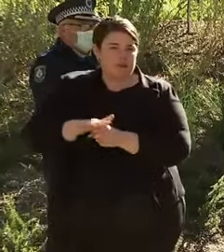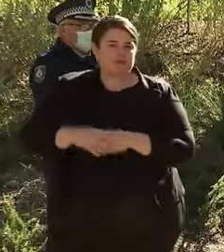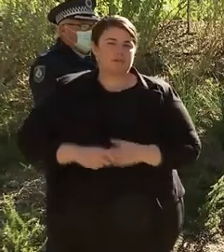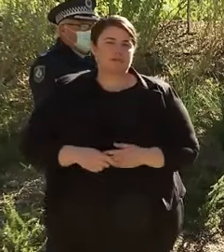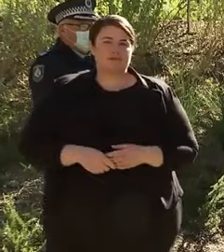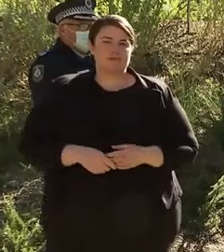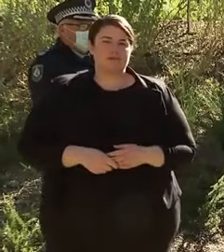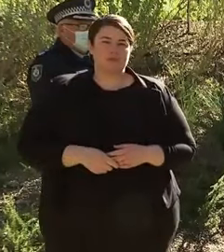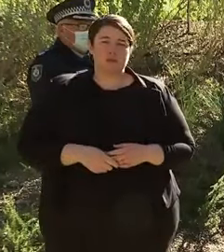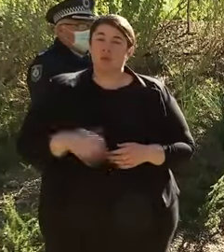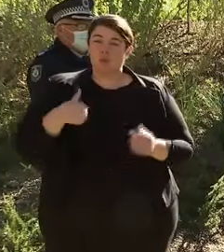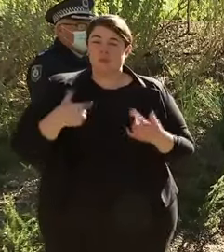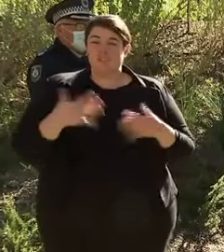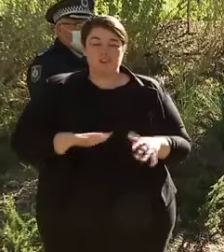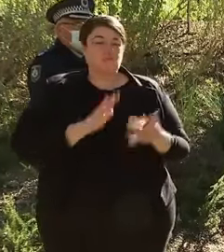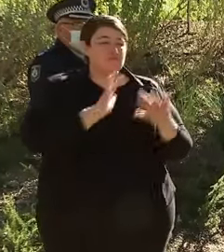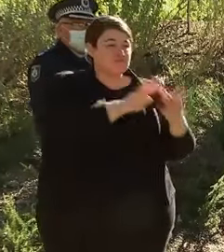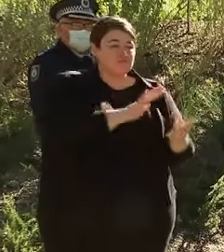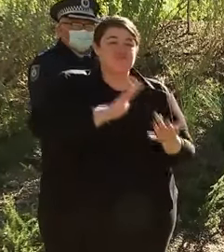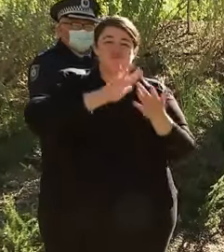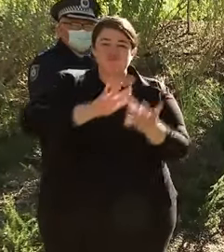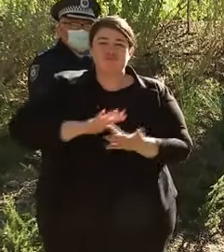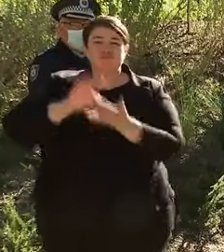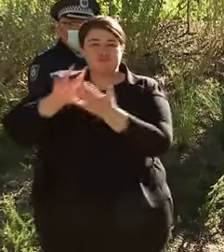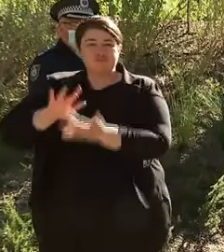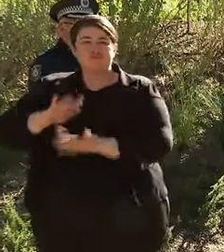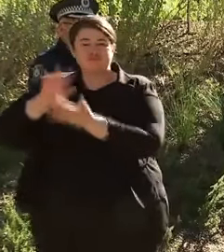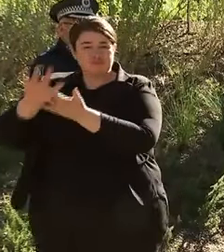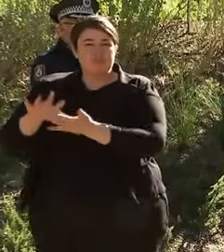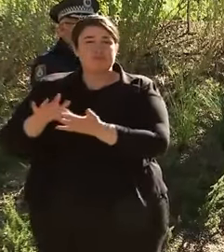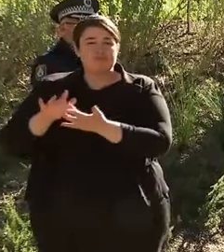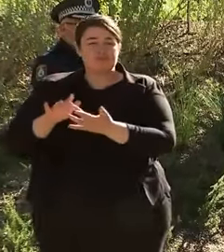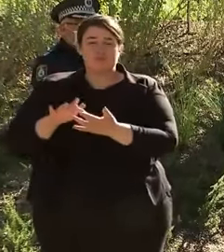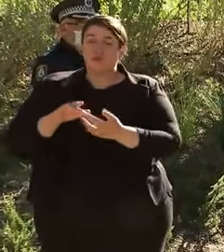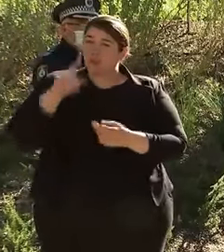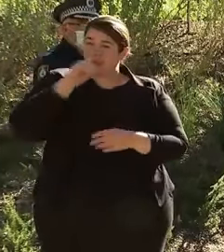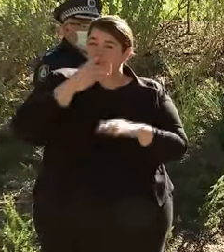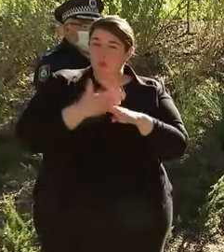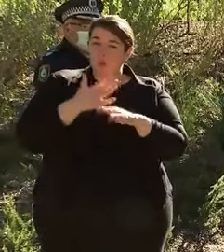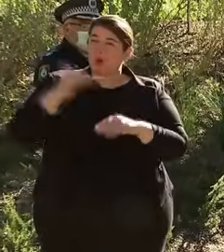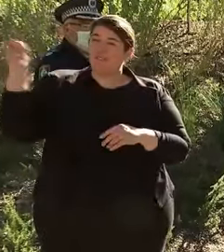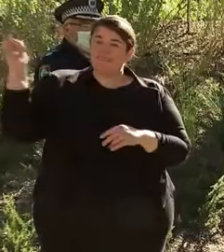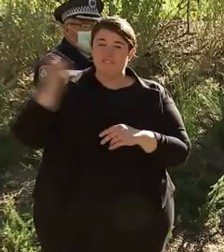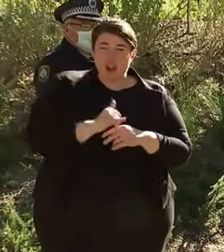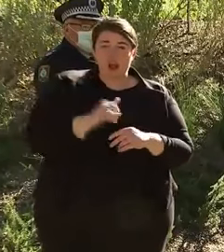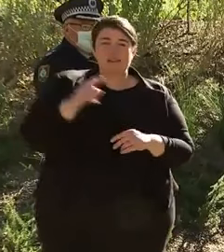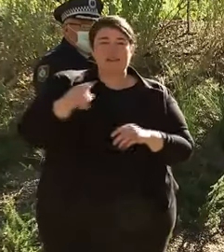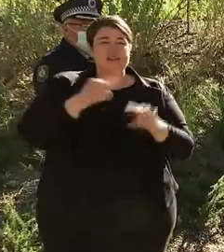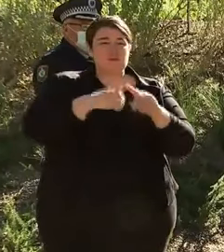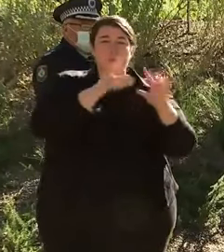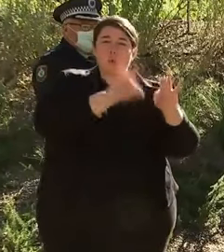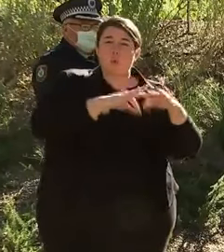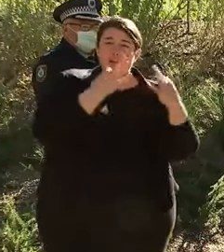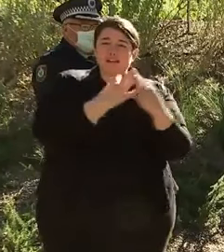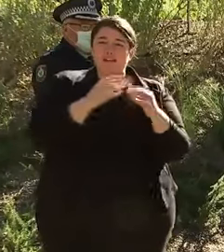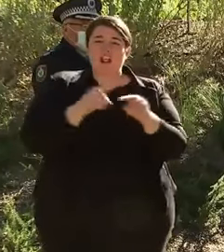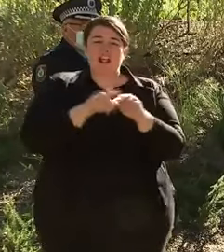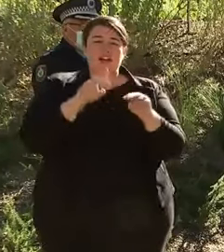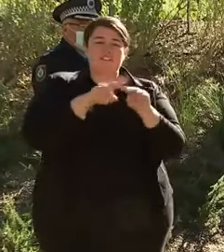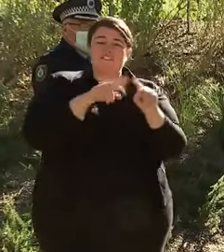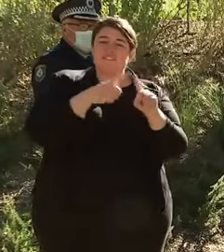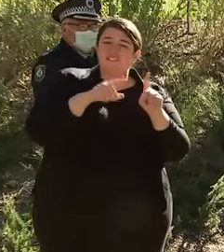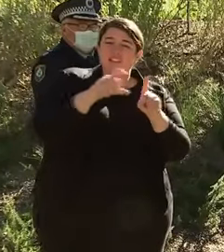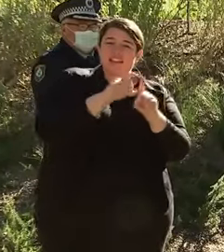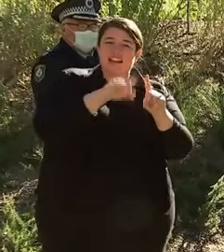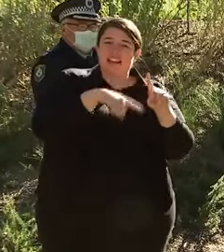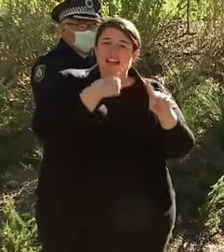So we have reached out to the flight crew's organisations, places like FedEx and